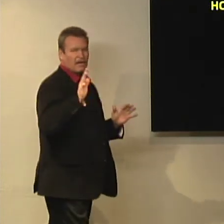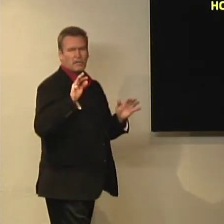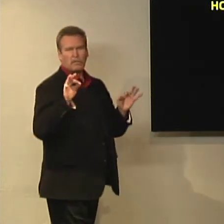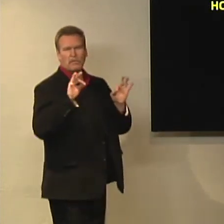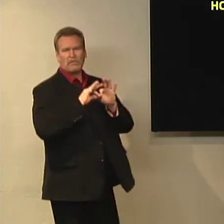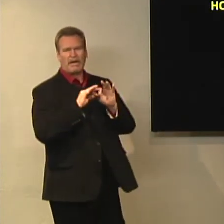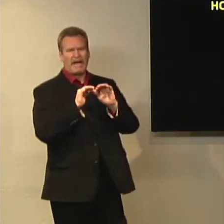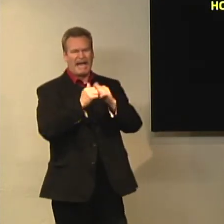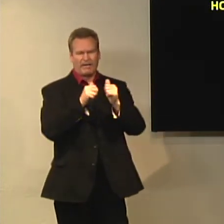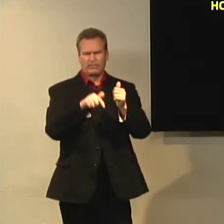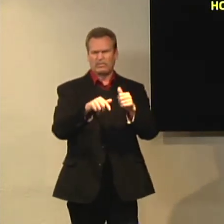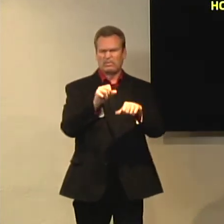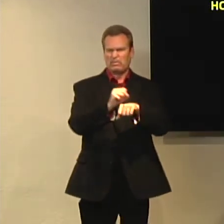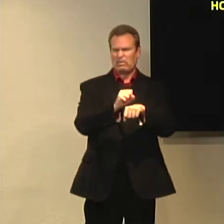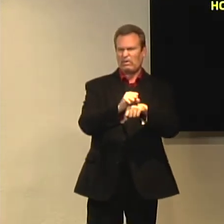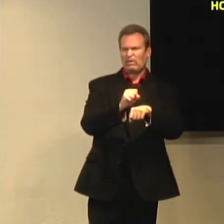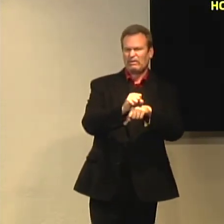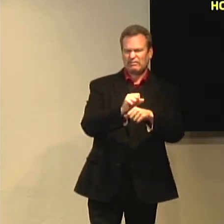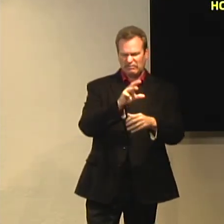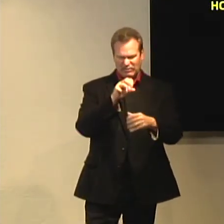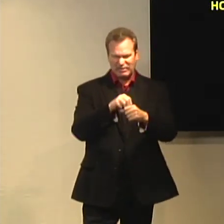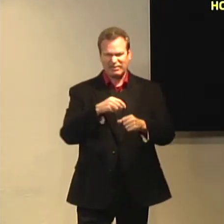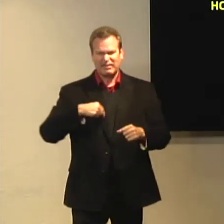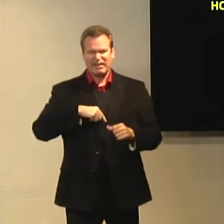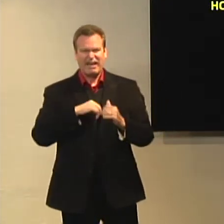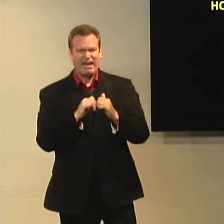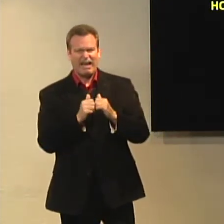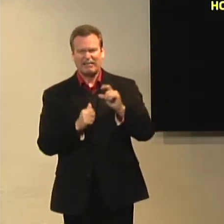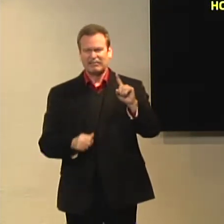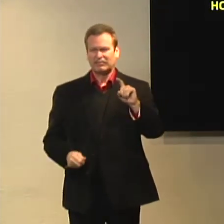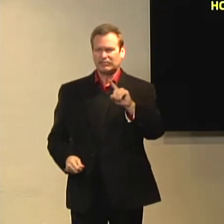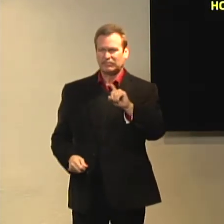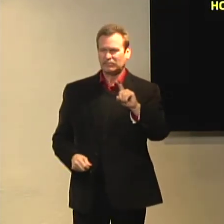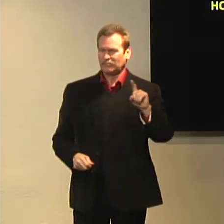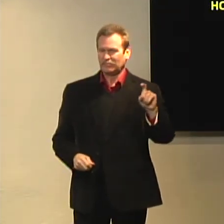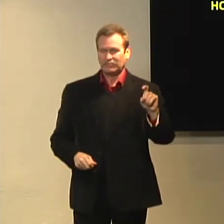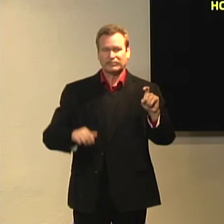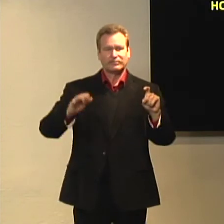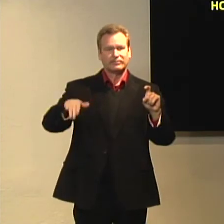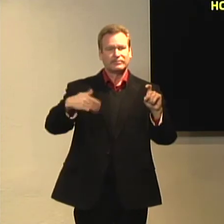So you may be thinking, all of this, how does this work? How do you do this?